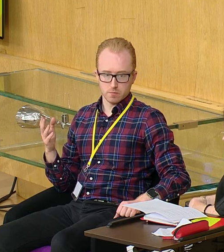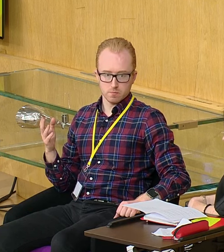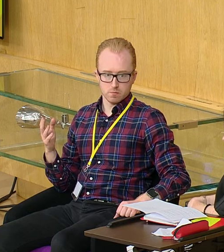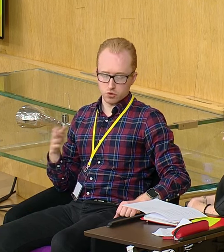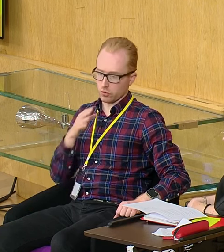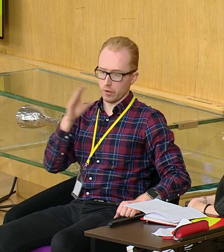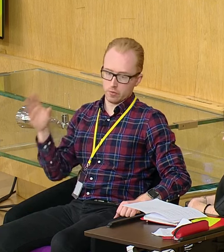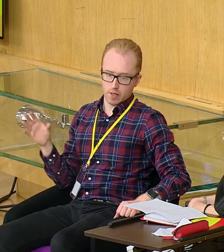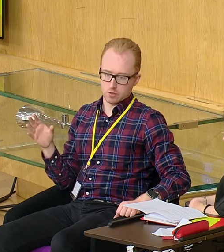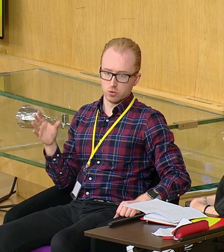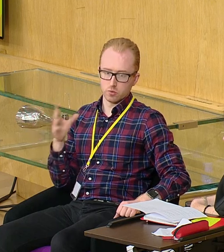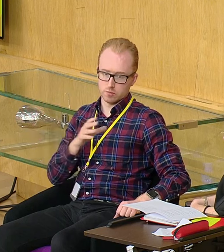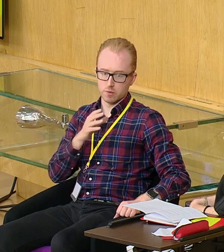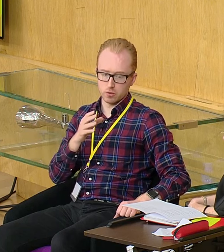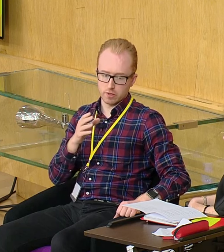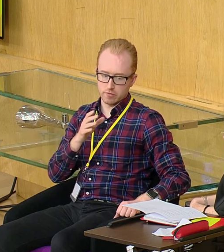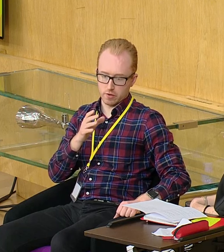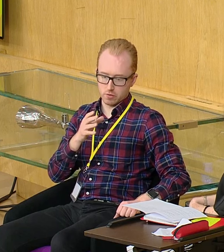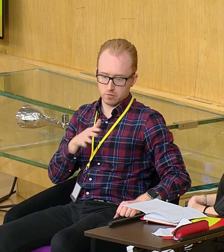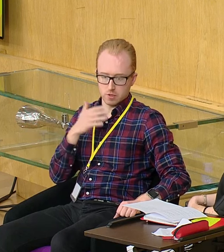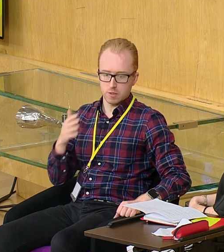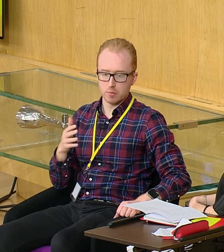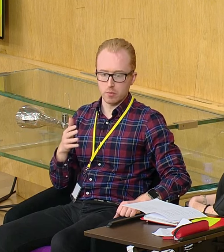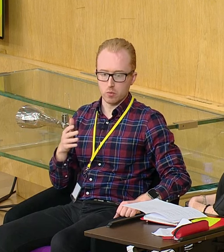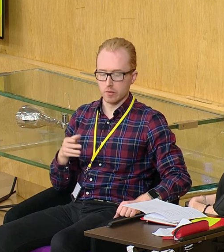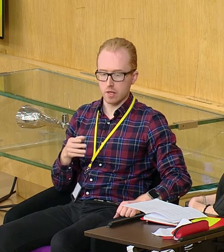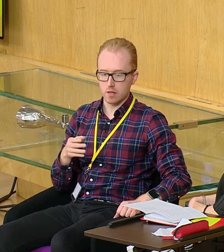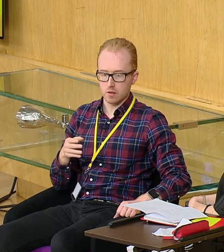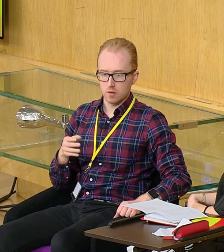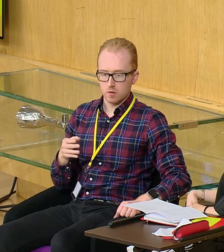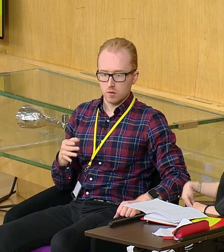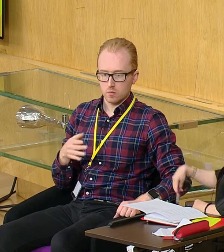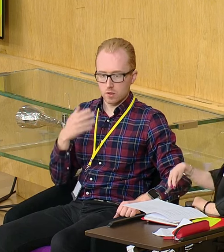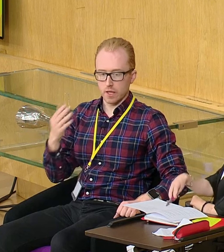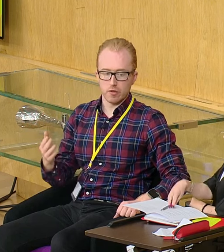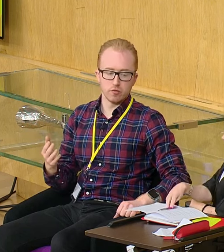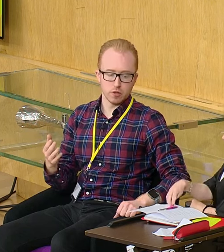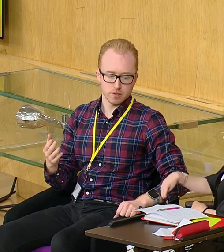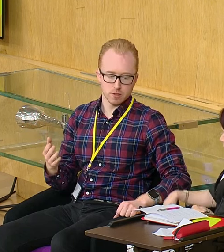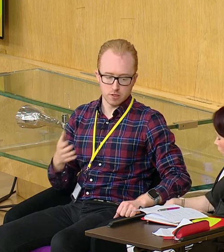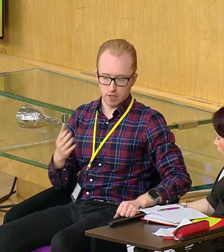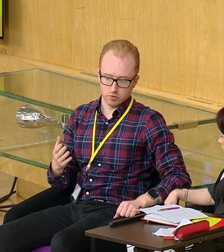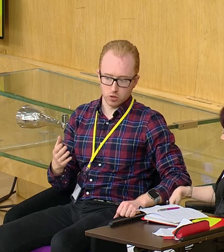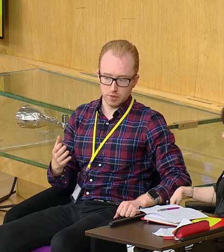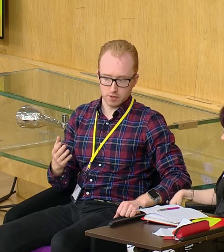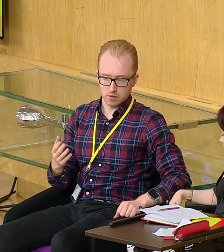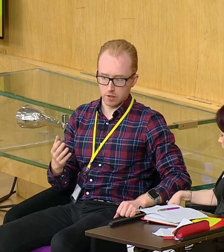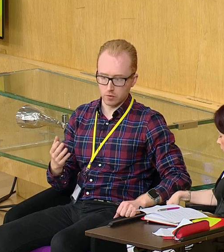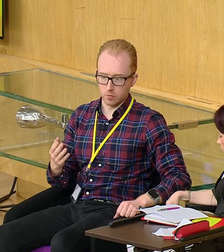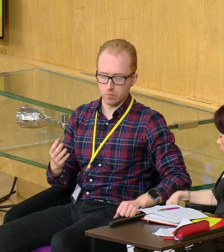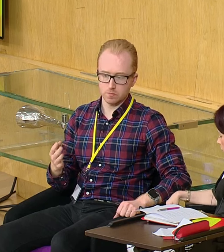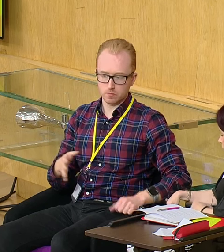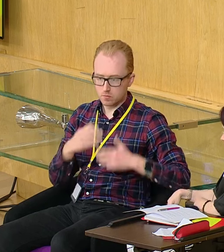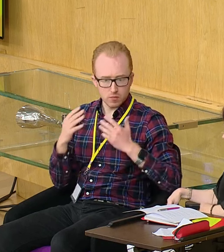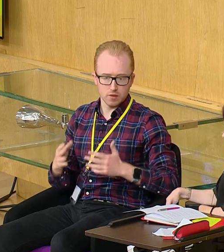that stood out as a whole, was probably the whole thing of how disabled people, when they lend their voices to these kind of topics, you